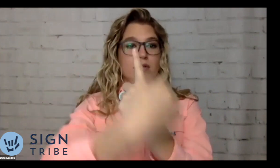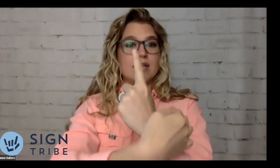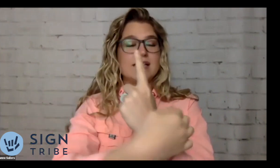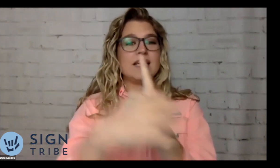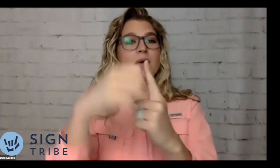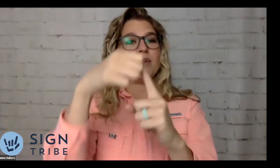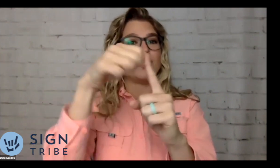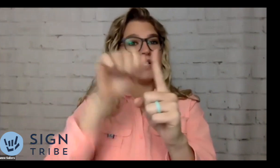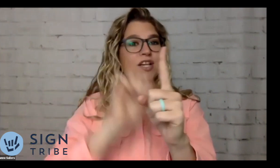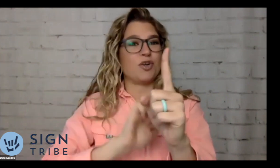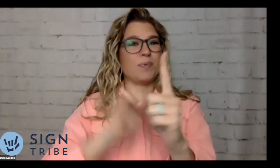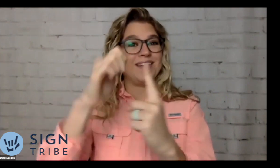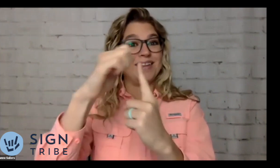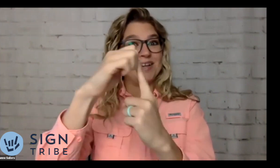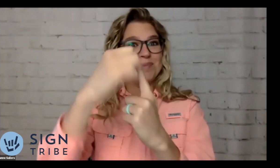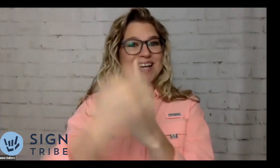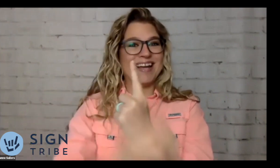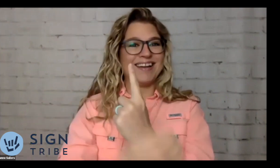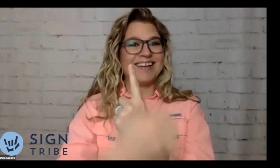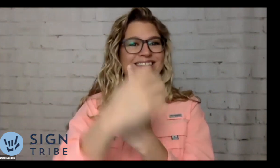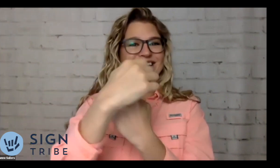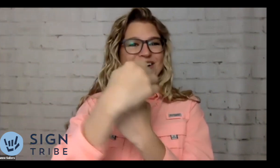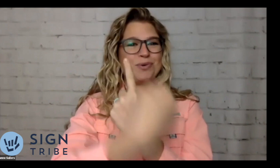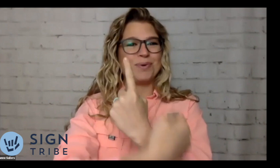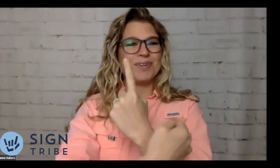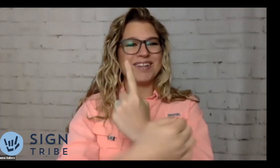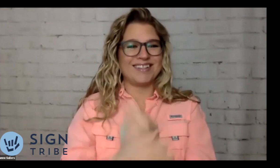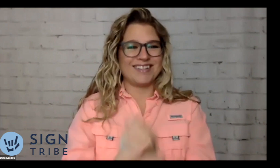See how it looks like you're peeling a banana? Isn't that cool?